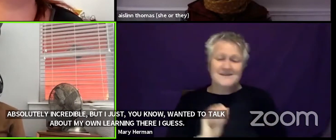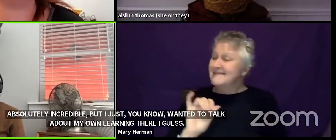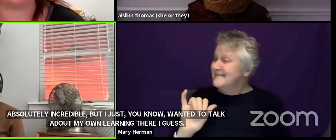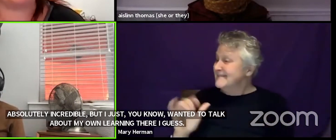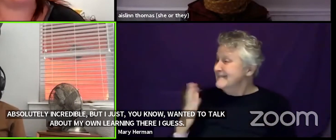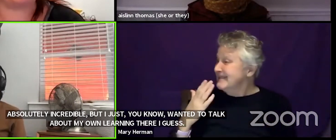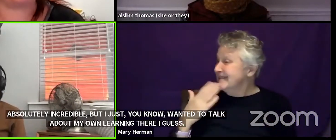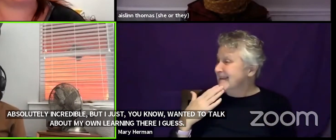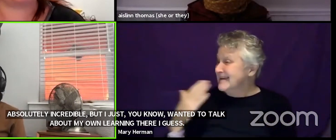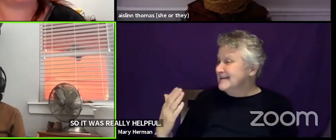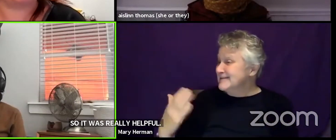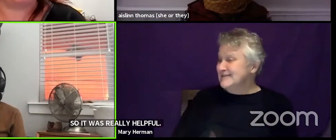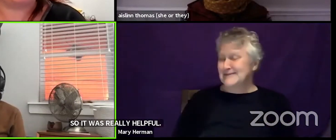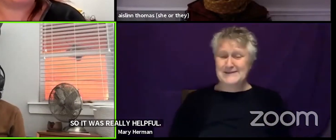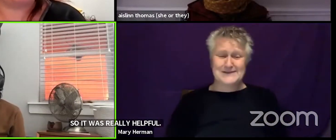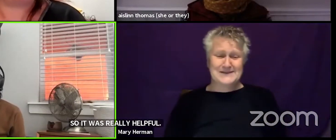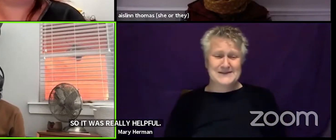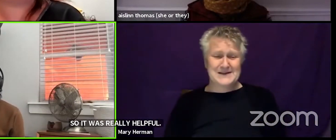you. Thanks.